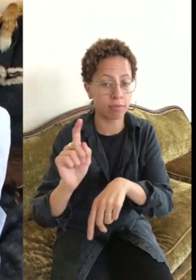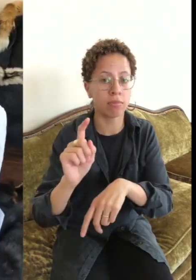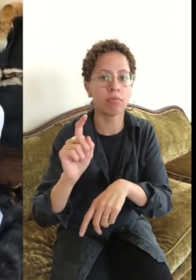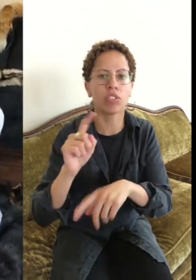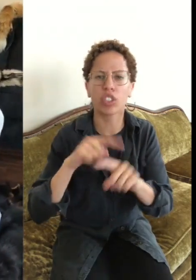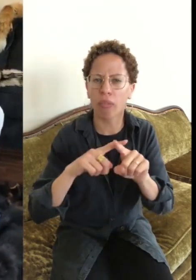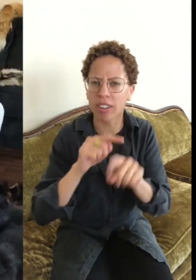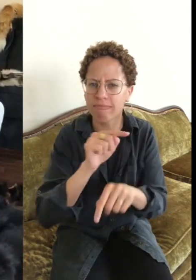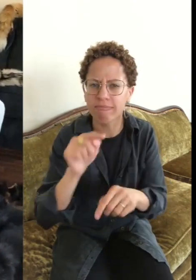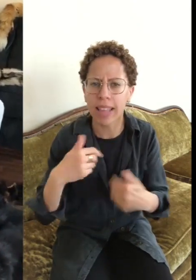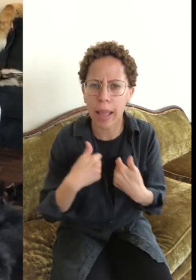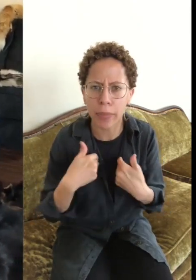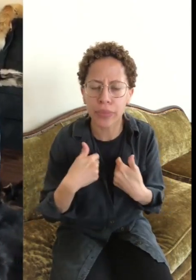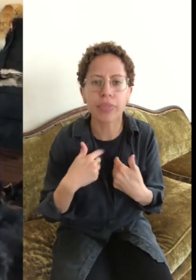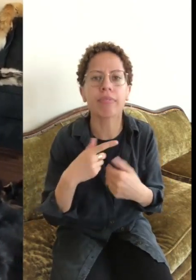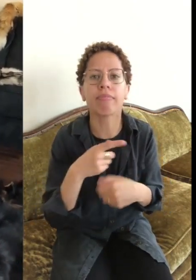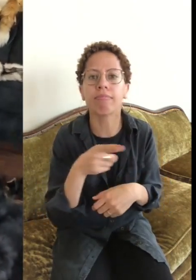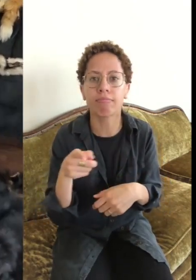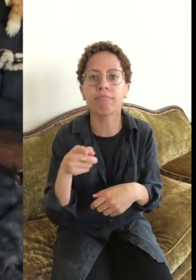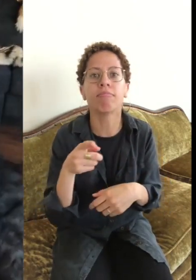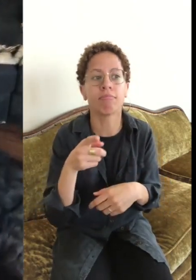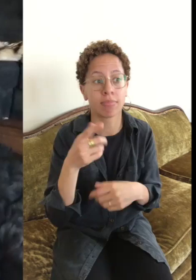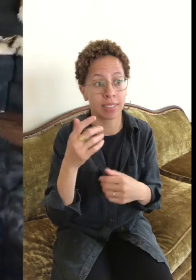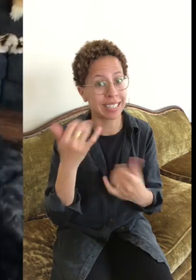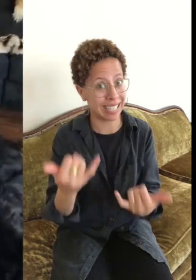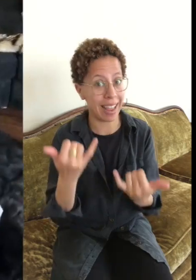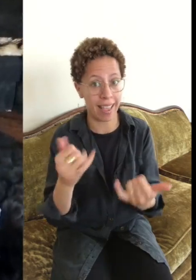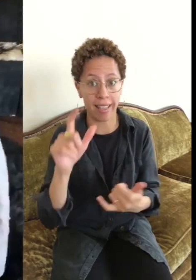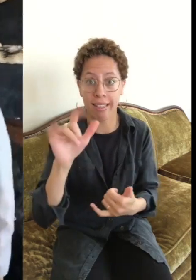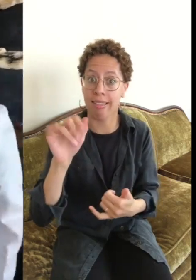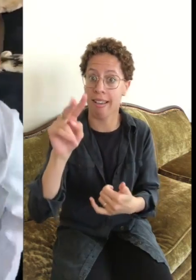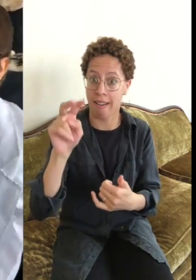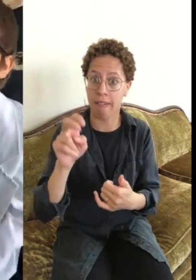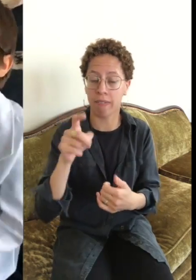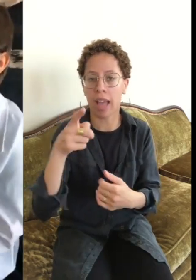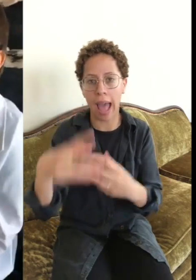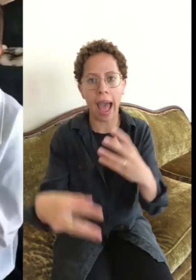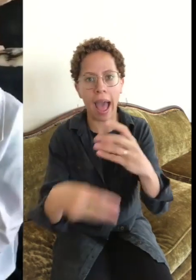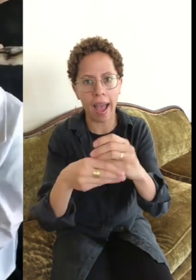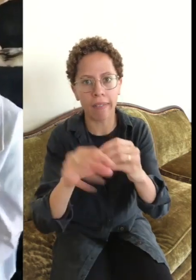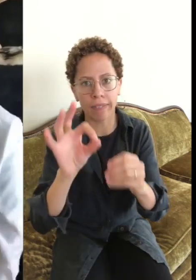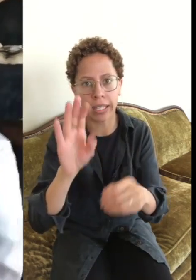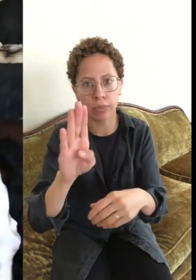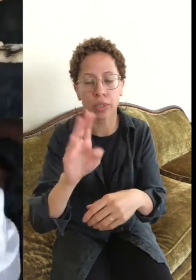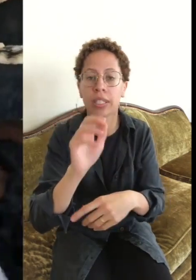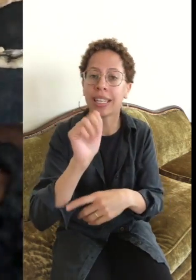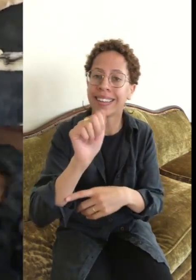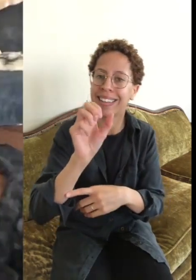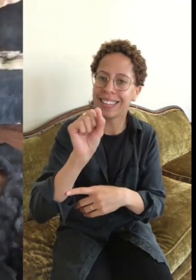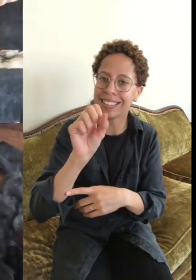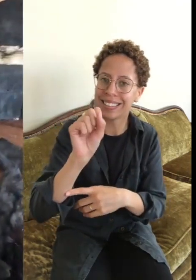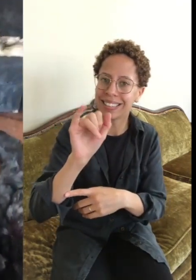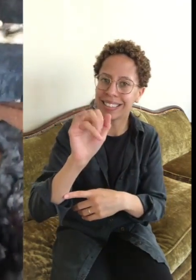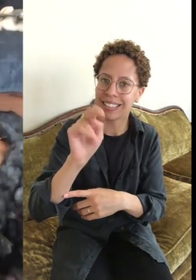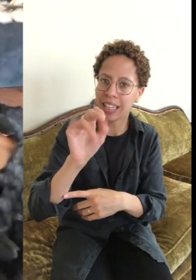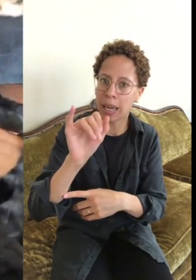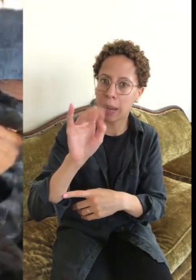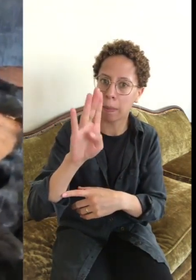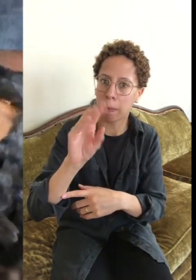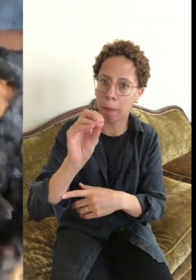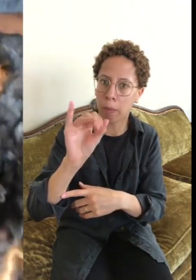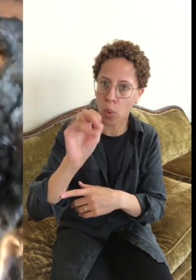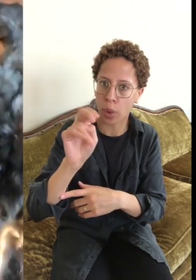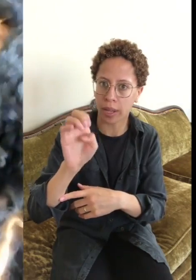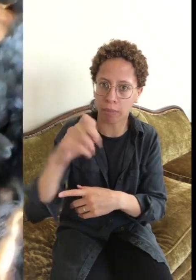at 1 o'clock, and they're on today at 1 o'clock as well. You just need to add them on to your Facebook for Assiniboine Park Zoo. No, don't